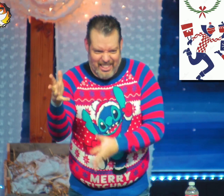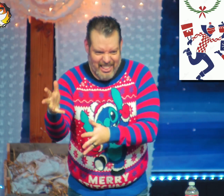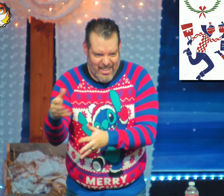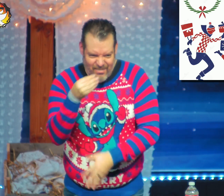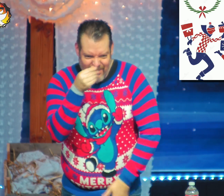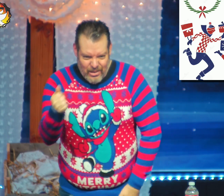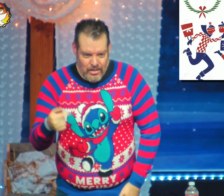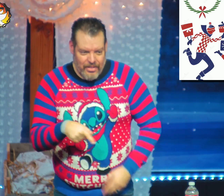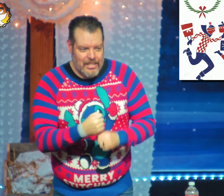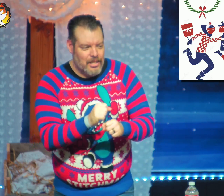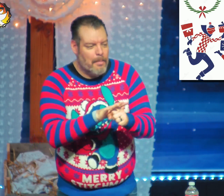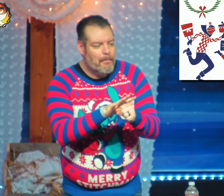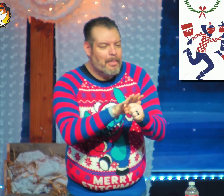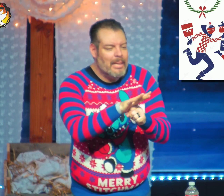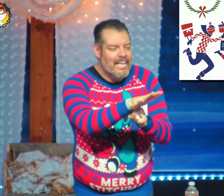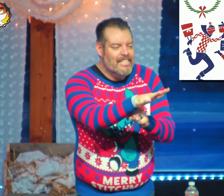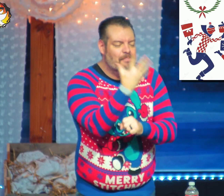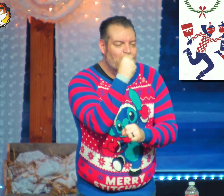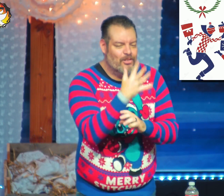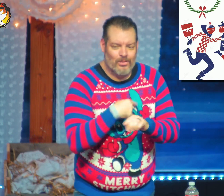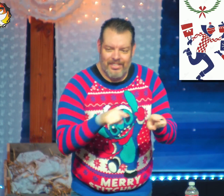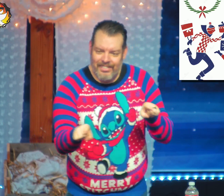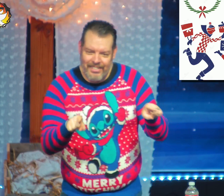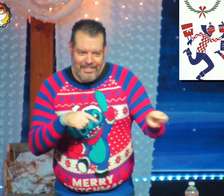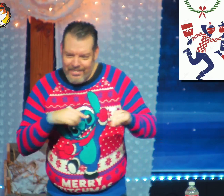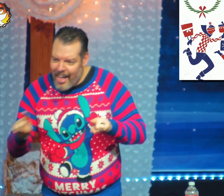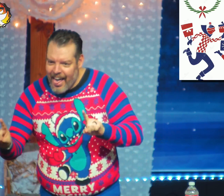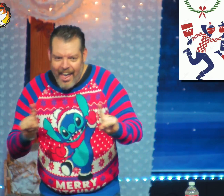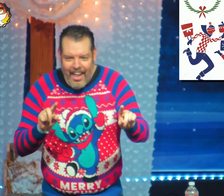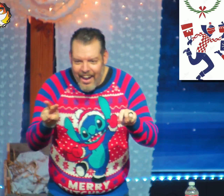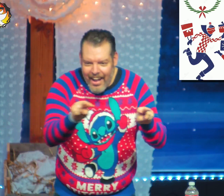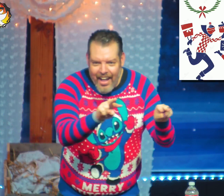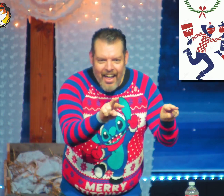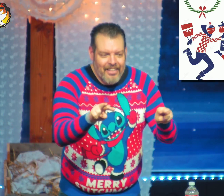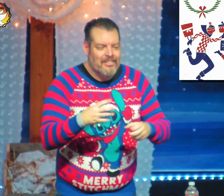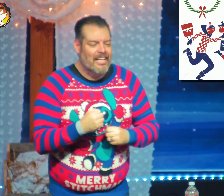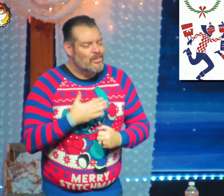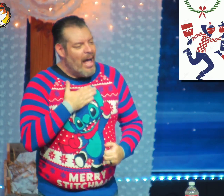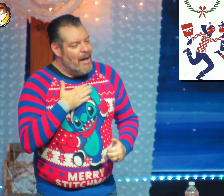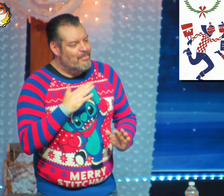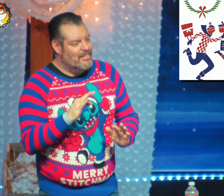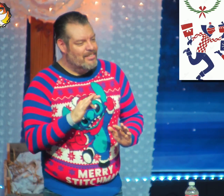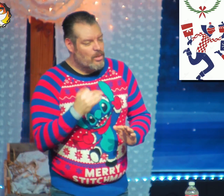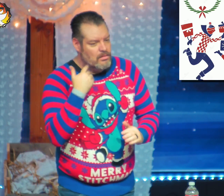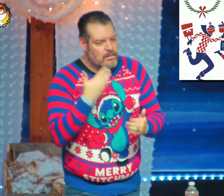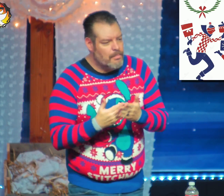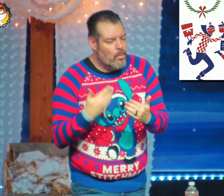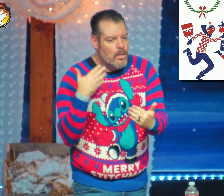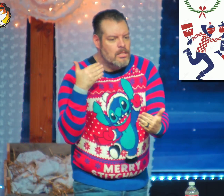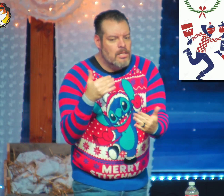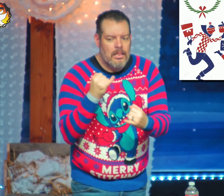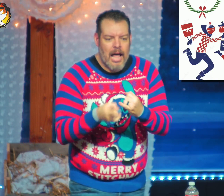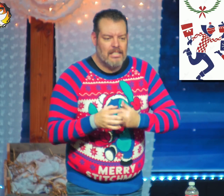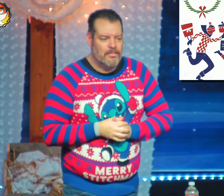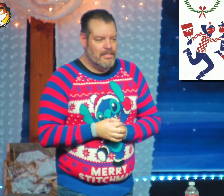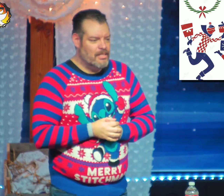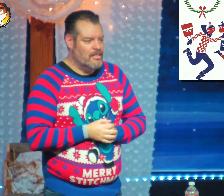Trees. This year, we bought our tree early. Early this year. Last year, we bought it, I think, 3 weeks